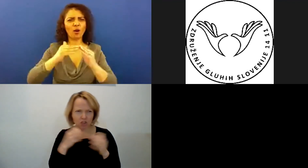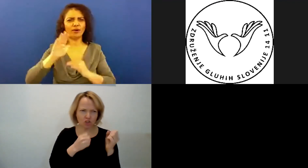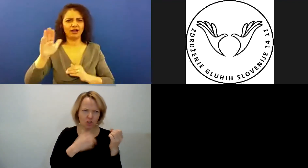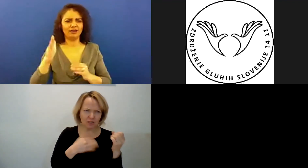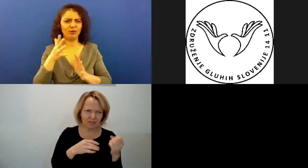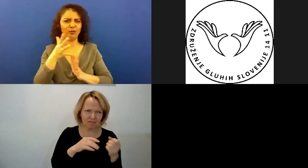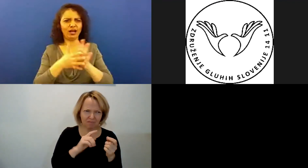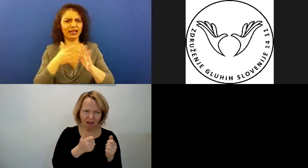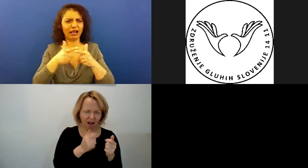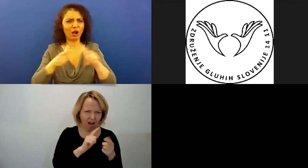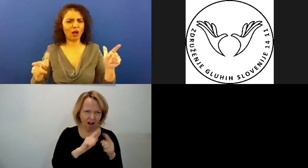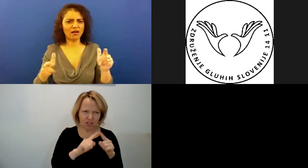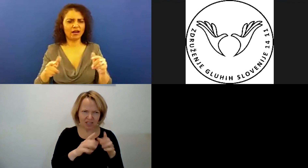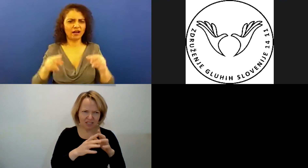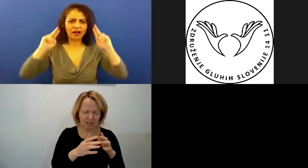Sinti community.